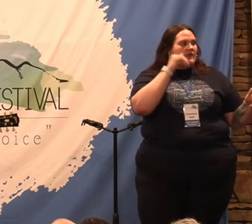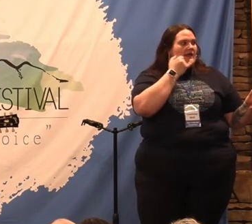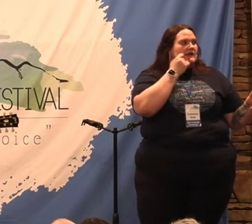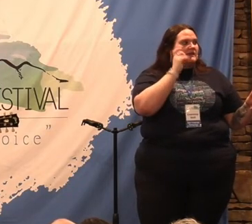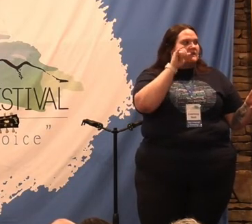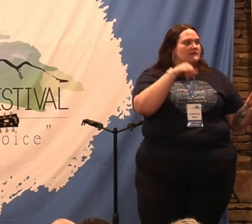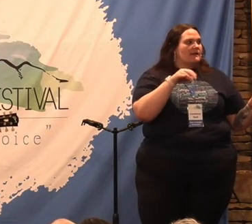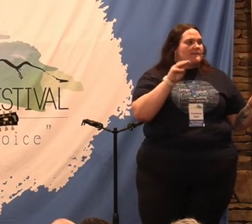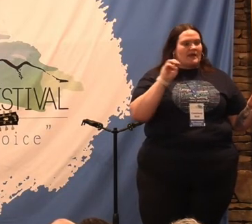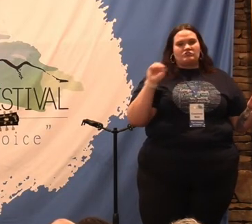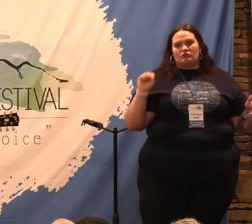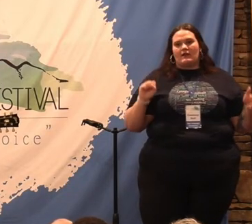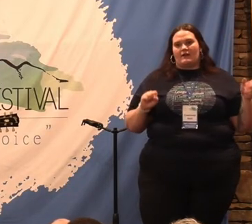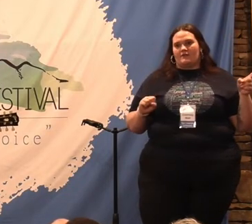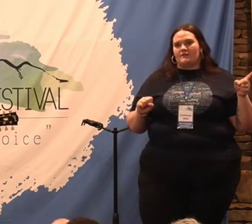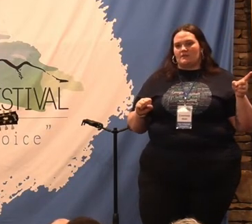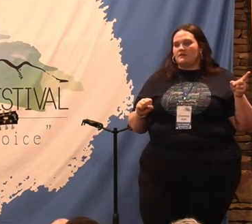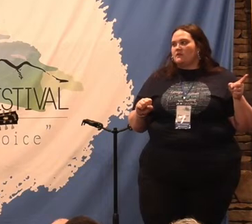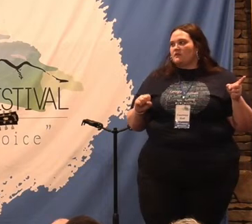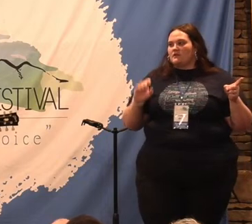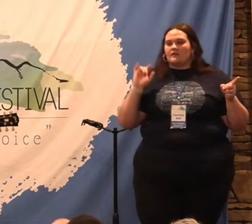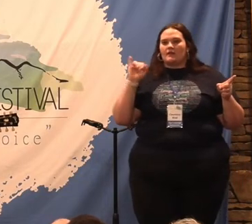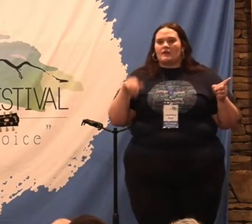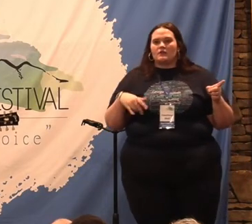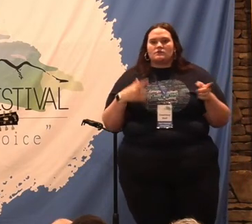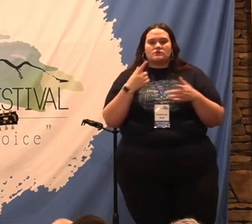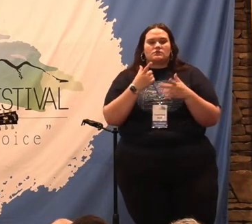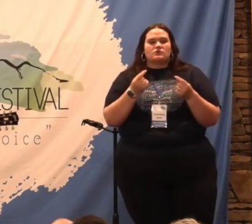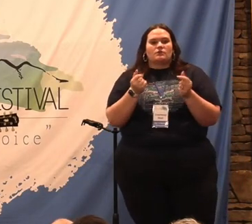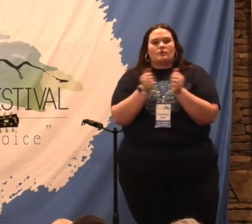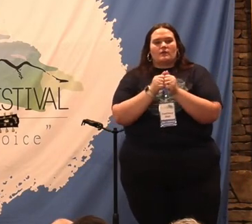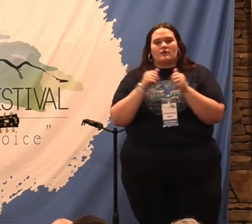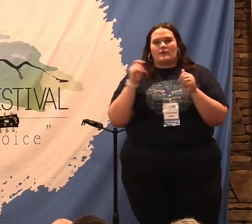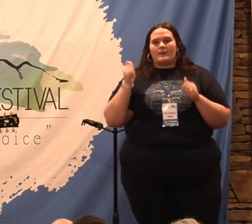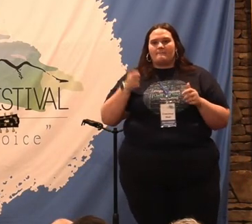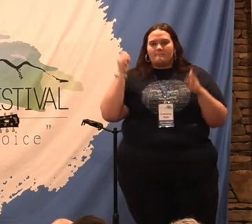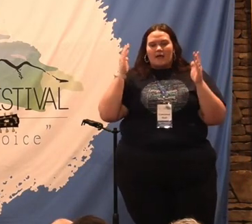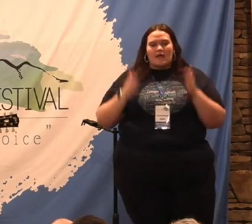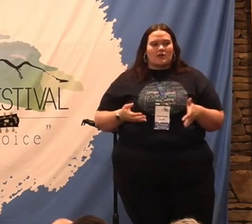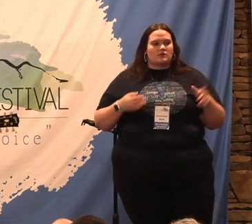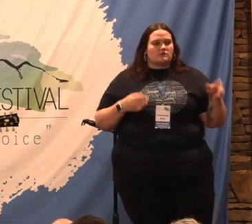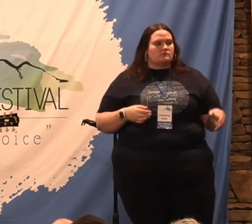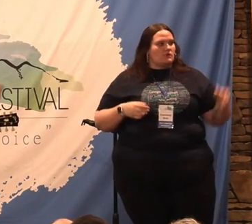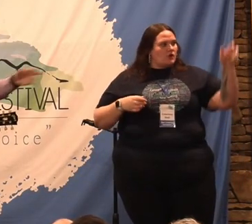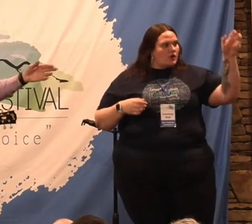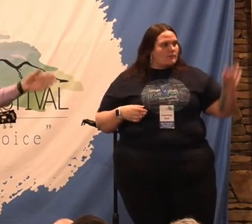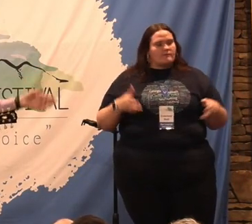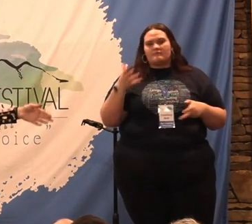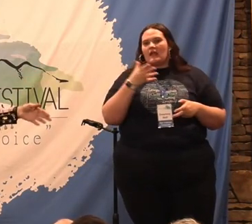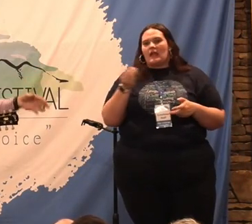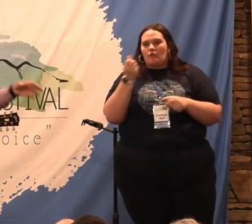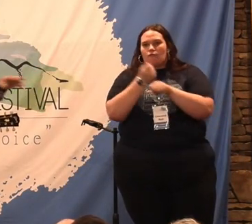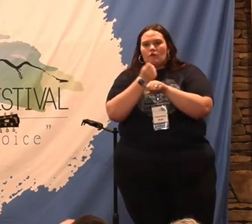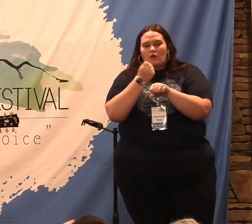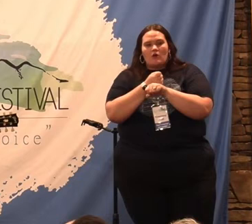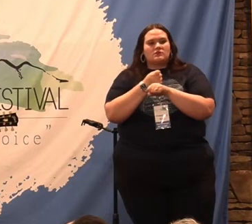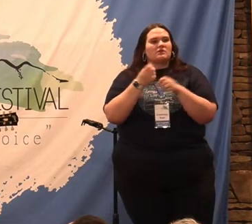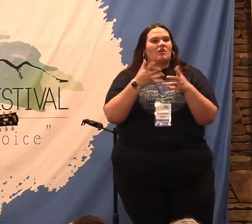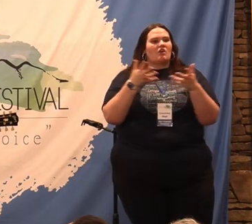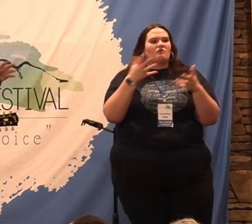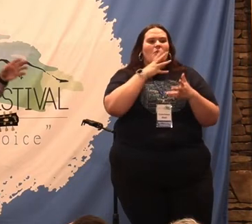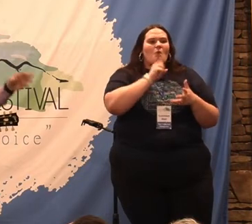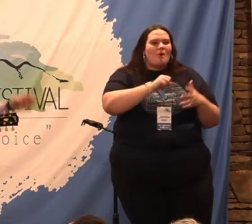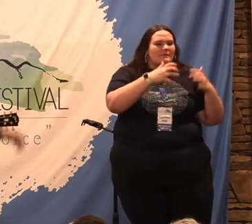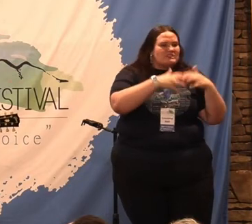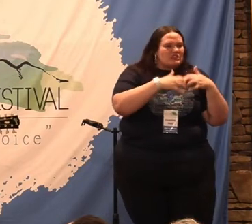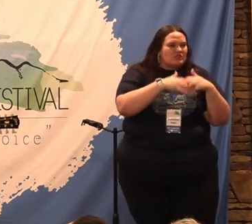shaft. That's what took the miners up and down, brought the ore up and down and all that stuff. And a bunch of old machinery laying around there,